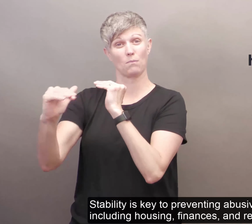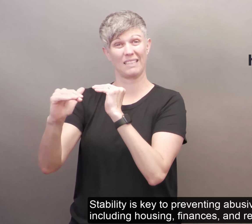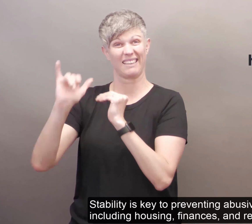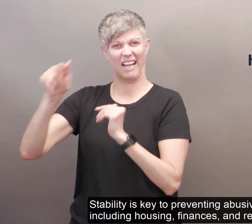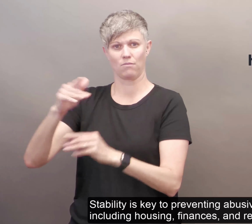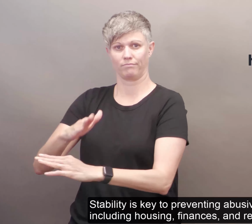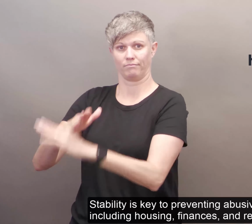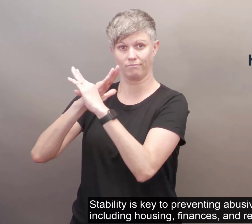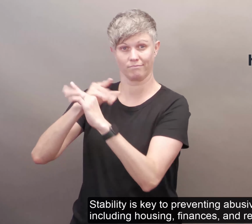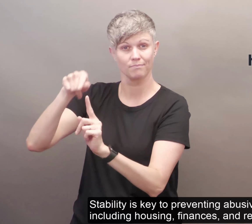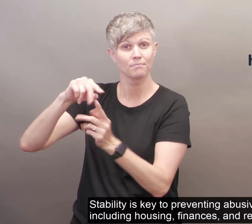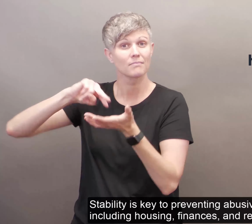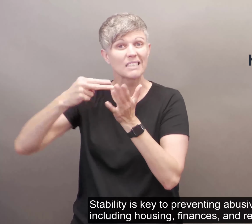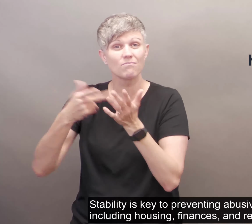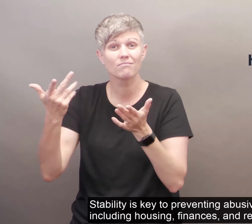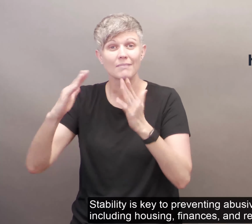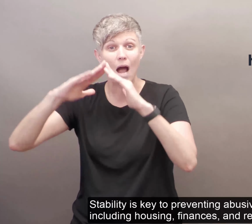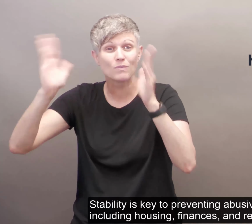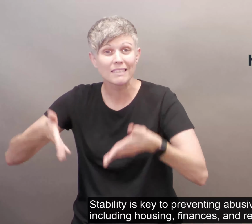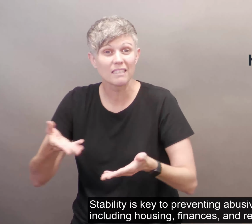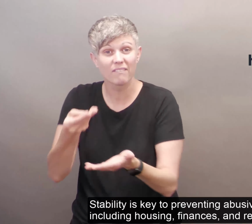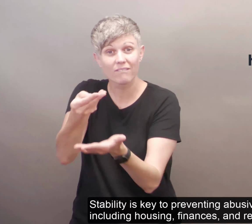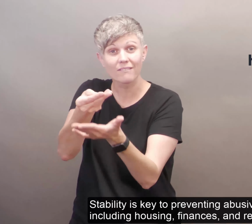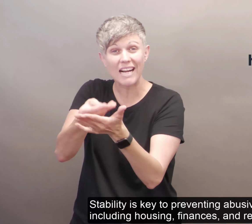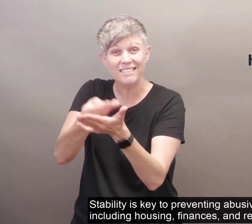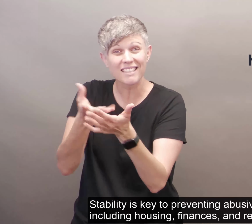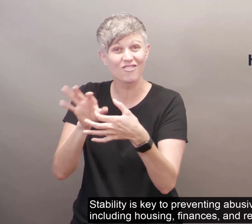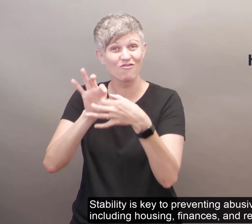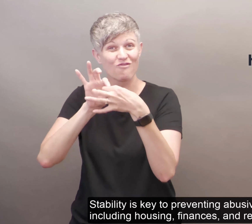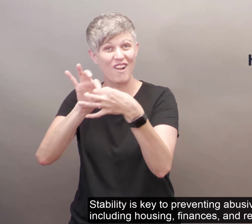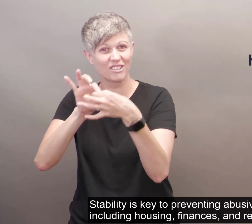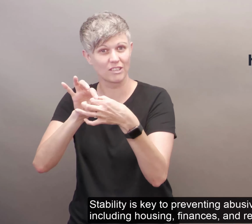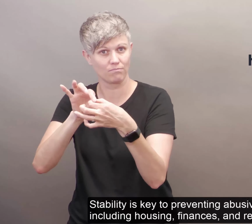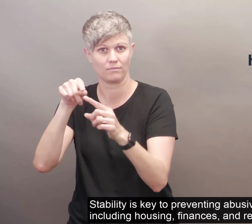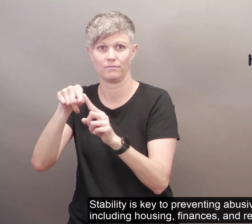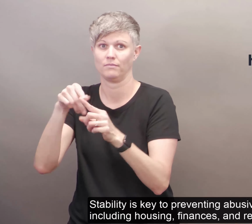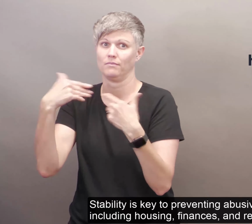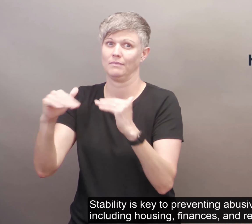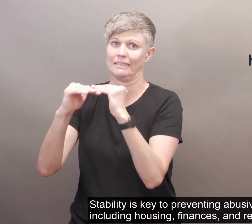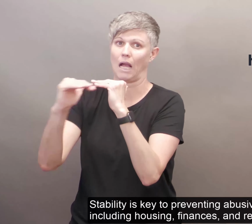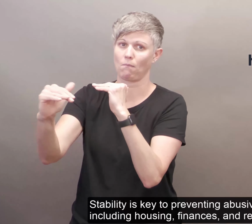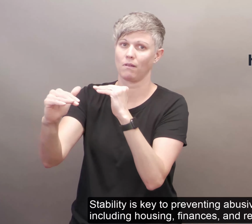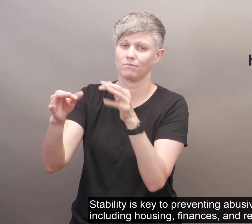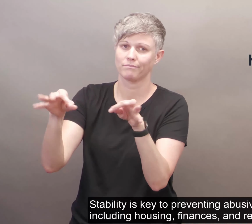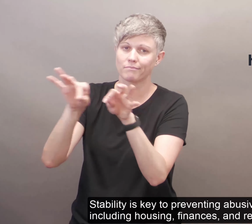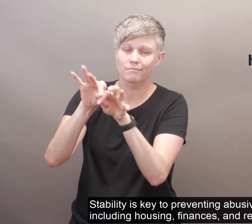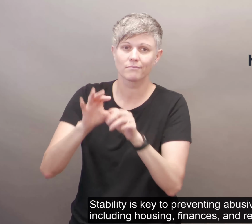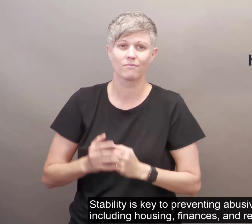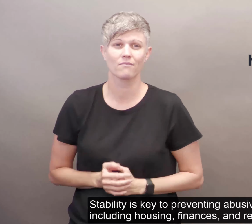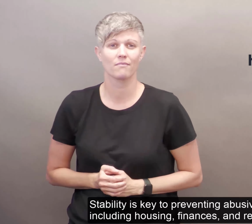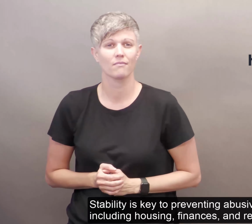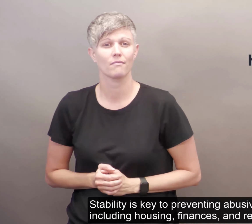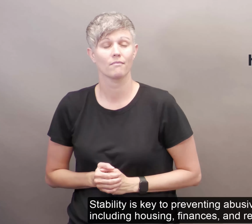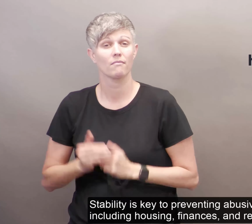Stability is key to preventing abusive situations, including housing, finances, and